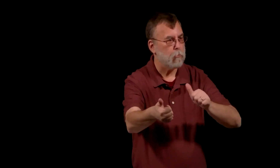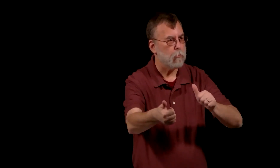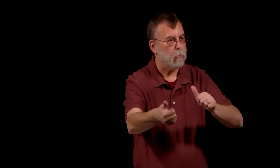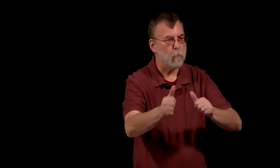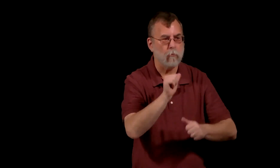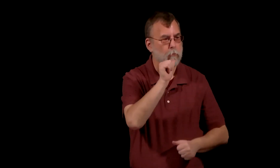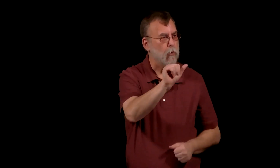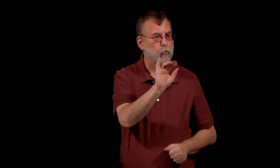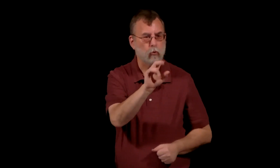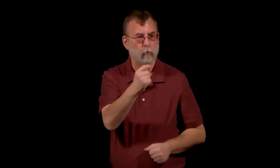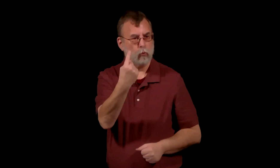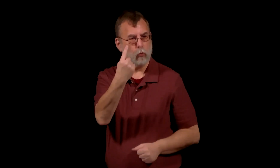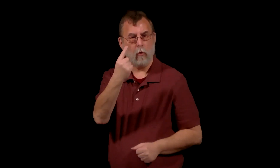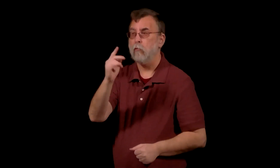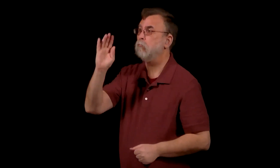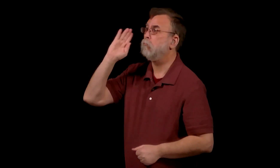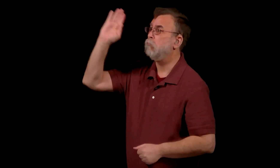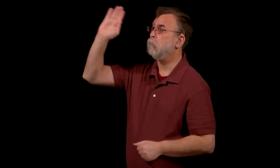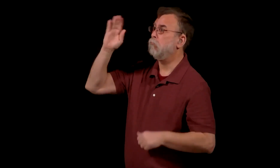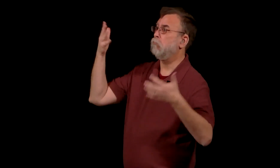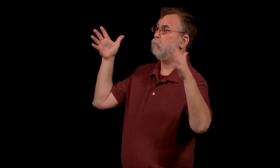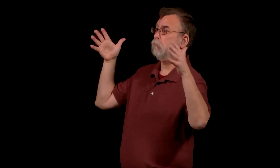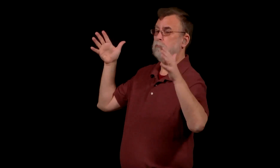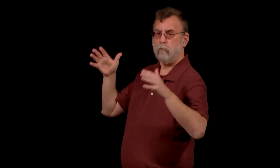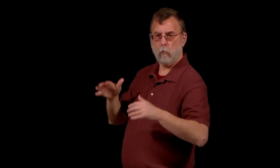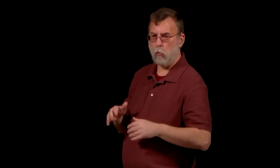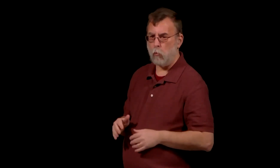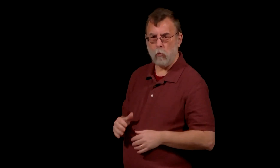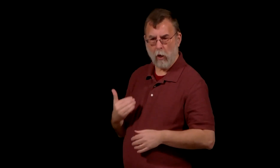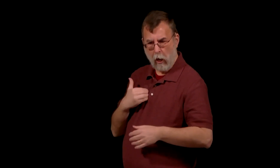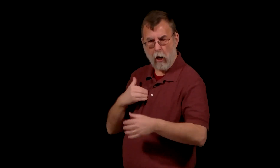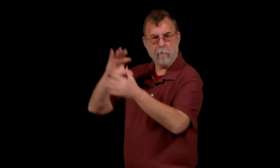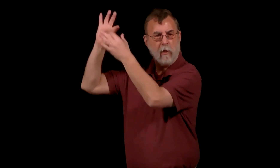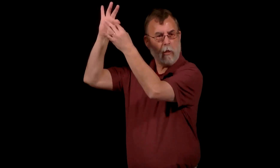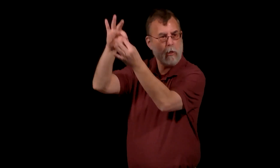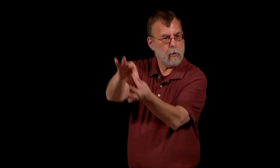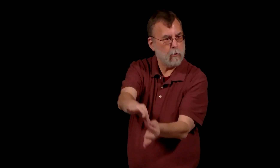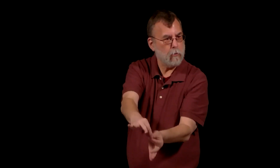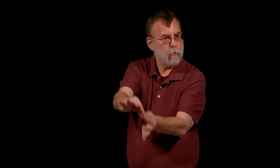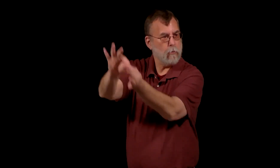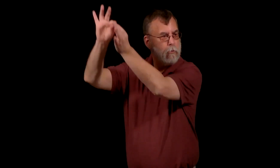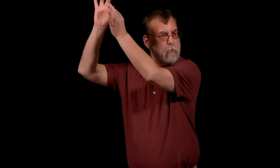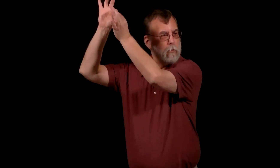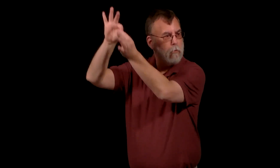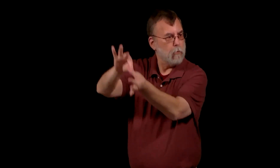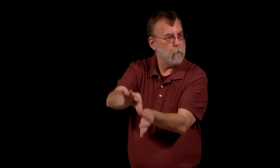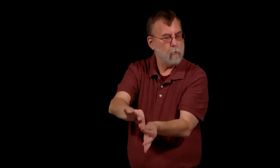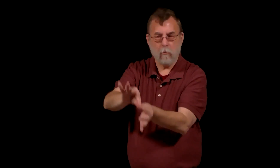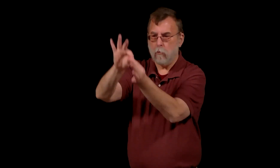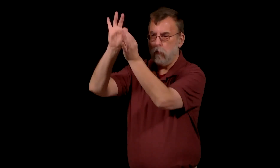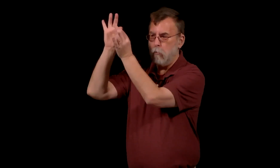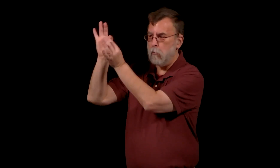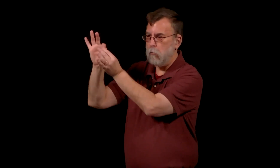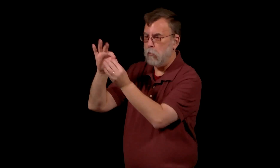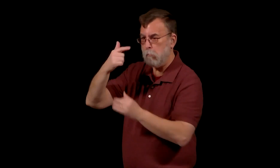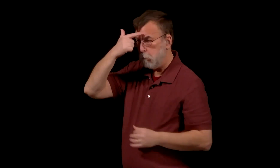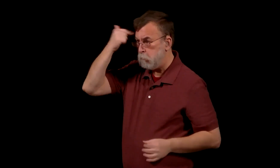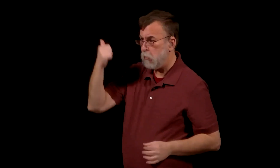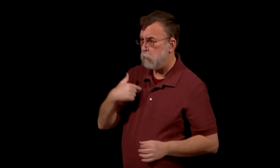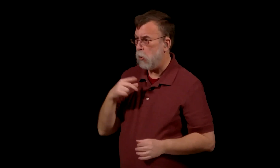with others. Not just one relationship, your growth with God. No, that connection needs to extend outward